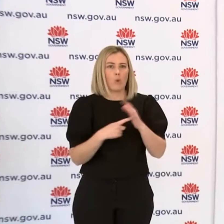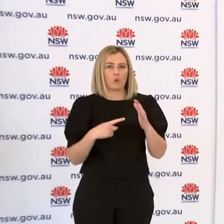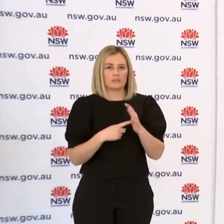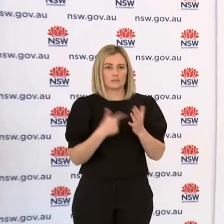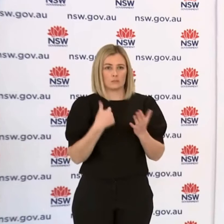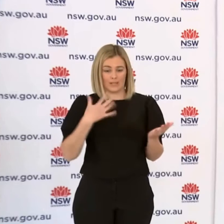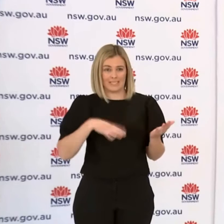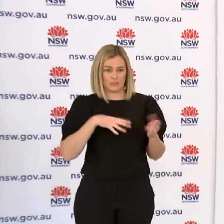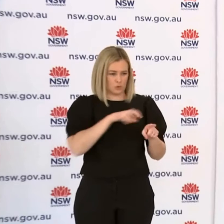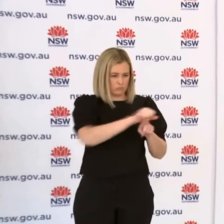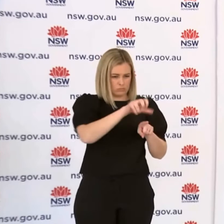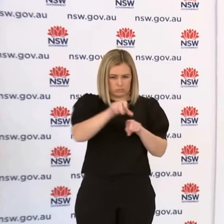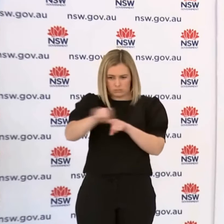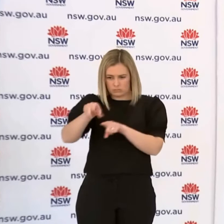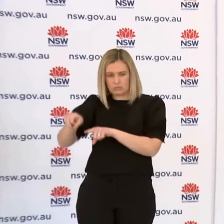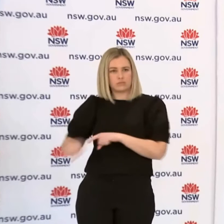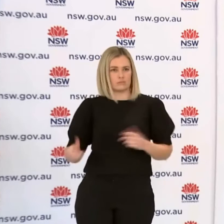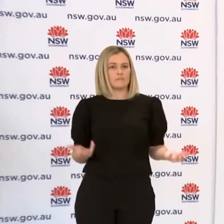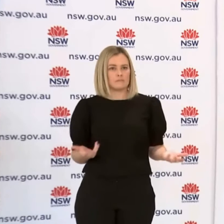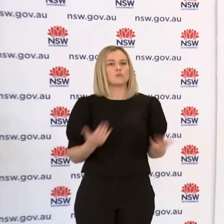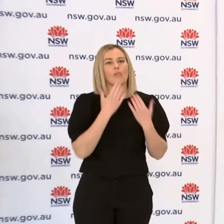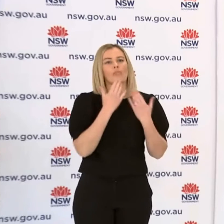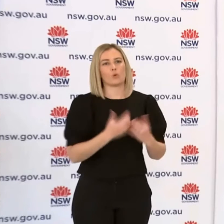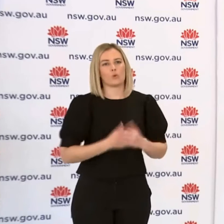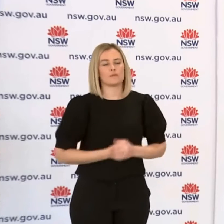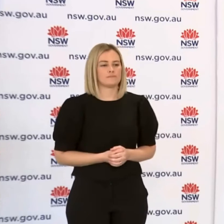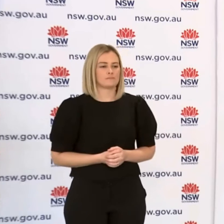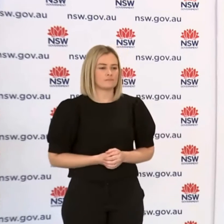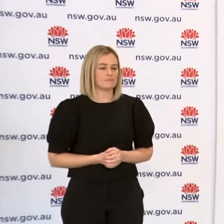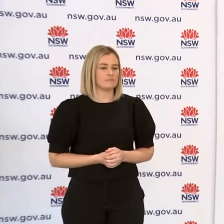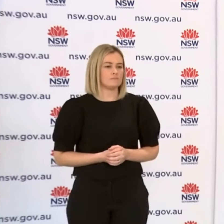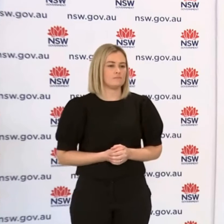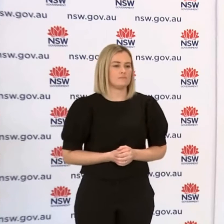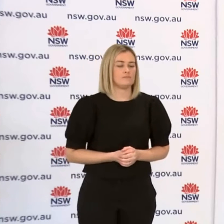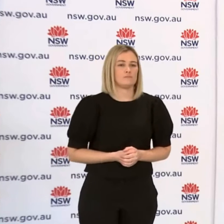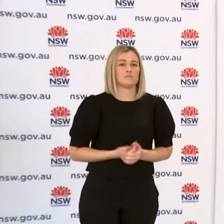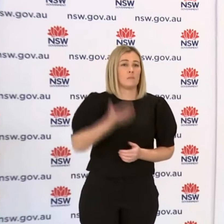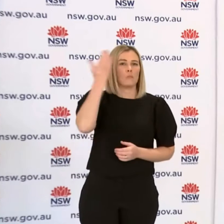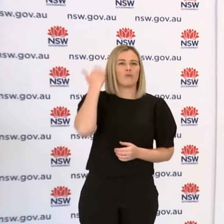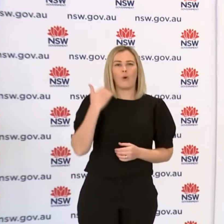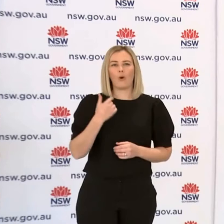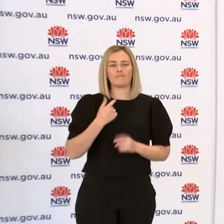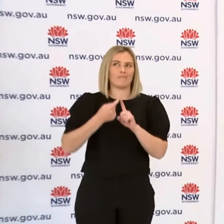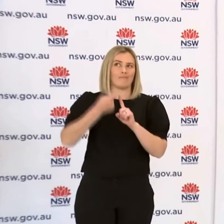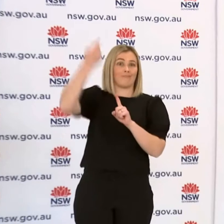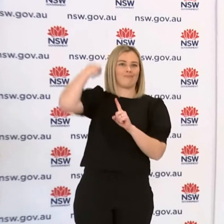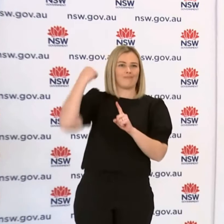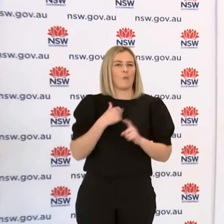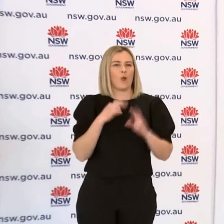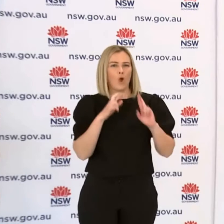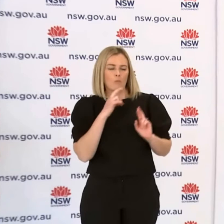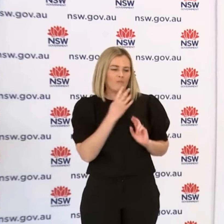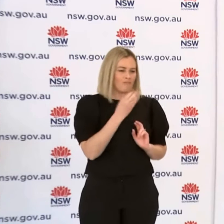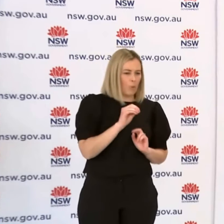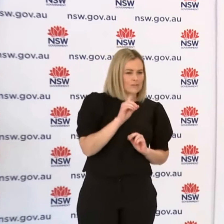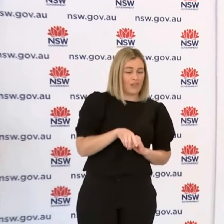to know what's going on with this virus. So thank you. I remember when we were talking about hoping we'd get up to 40,000. So the Sydney community, the New